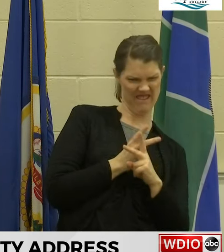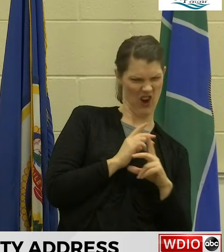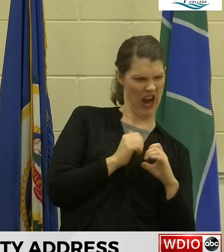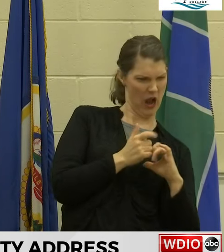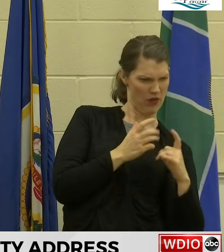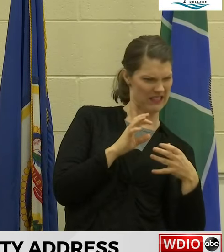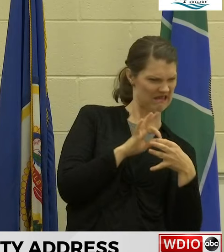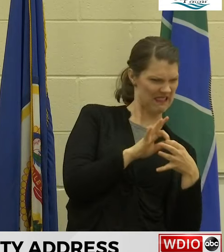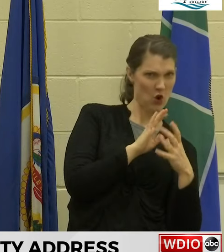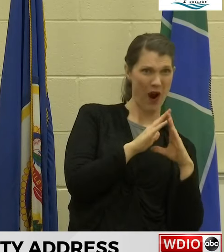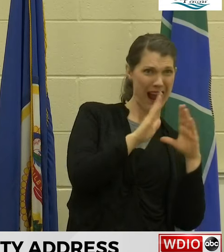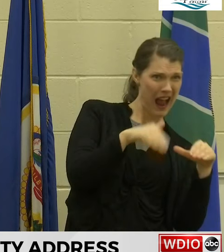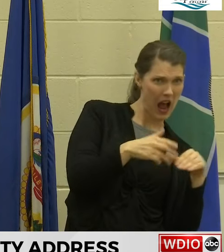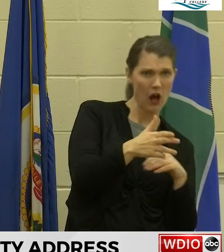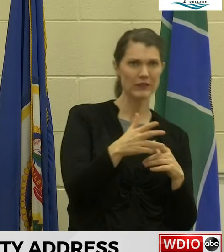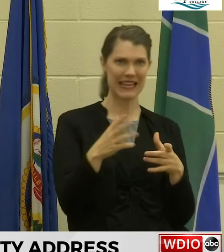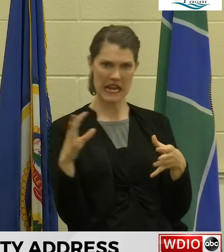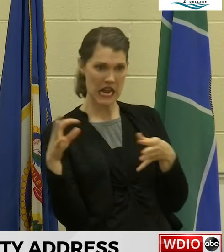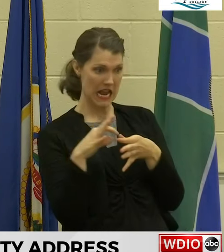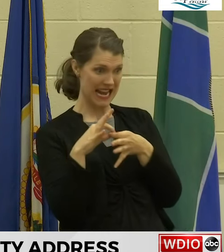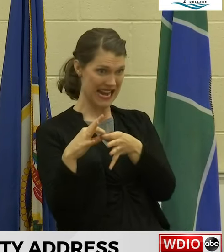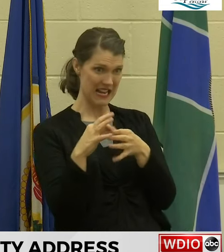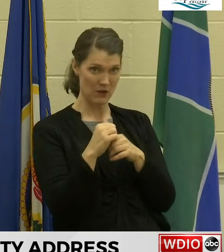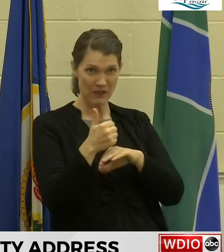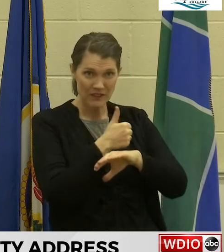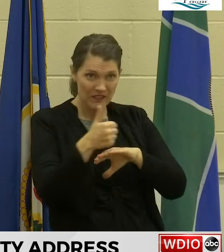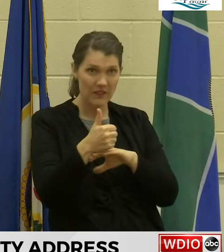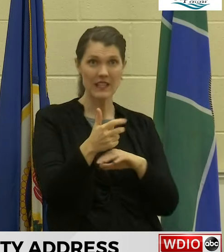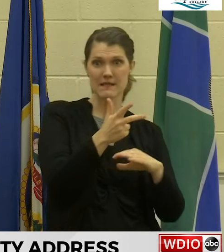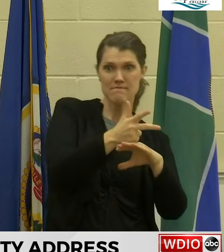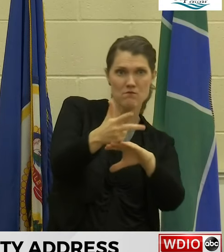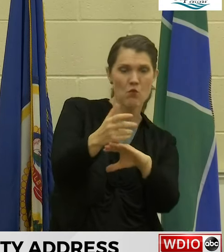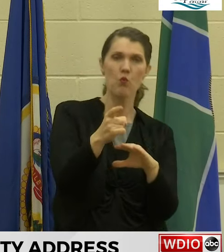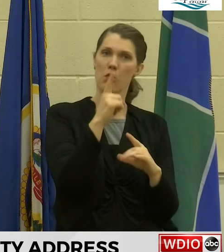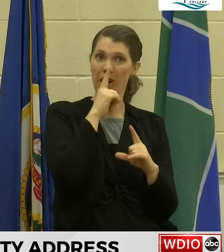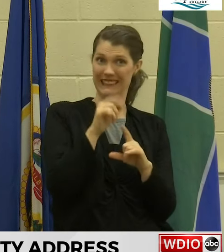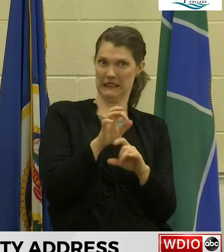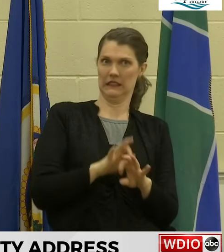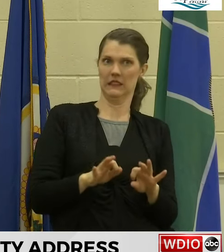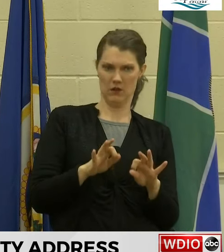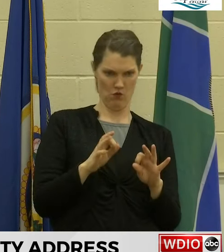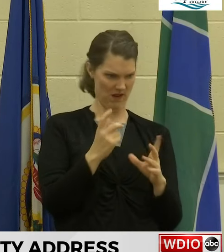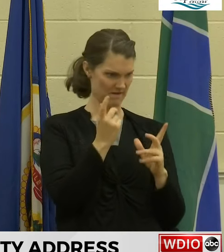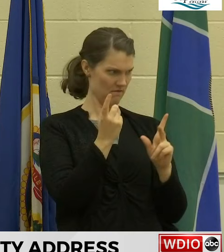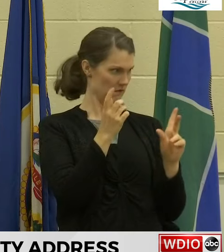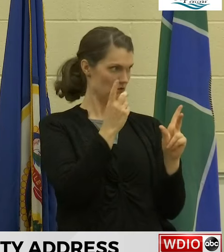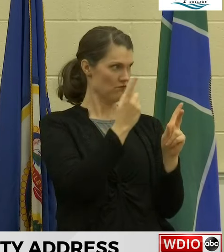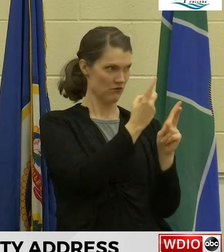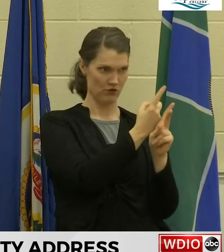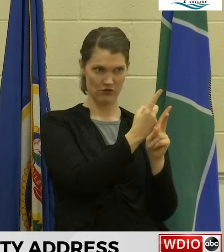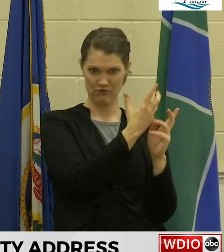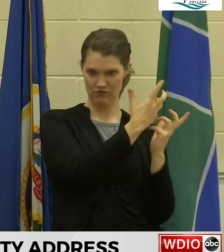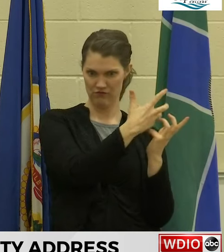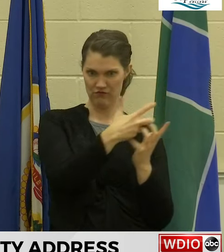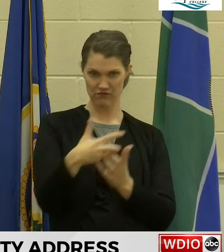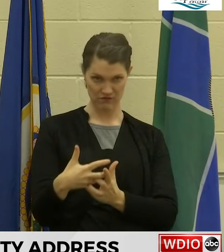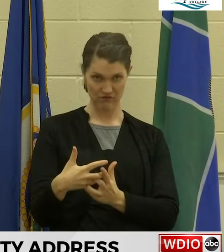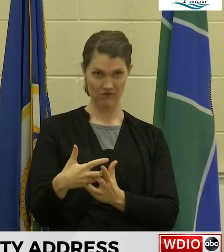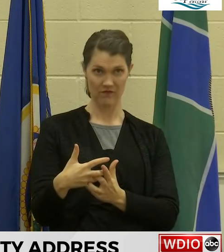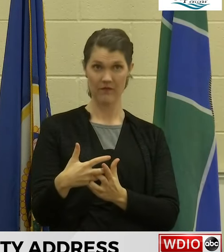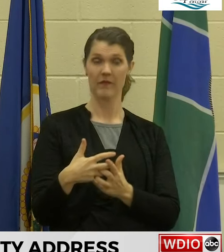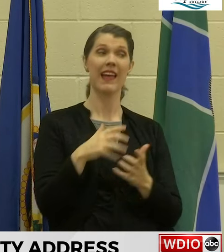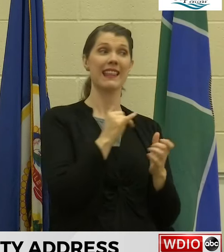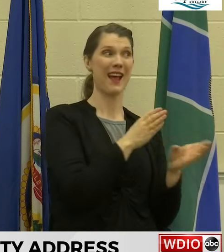for connectivity is being reflected in all of the projects that will be taken care of. Highlight